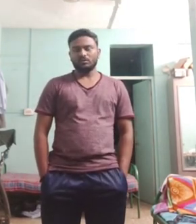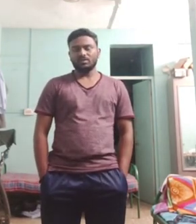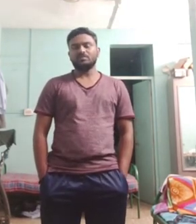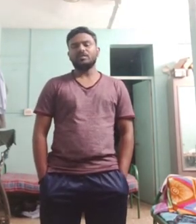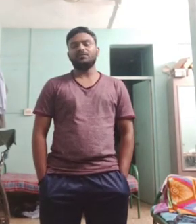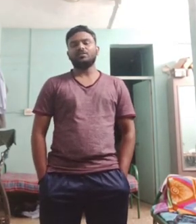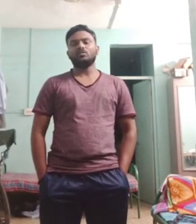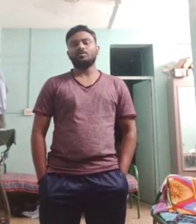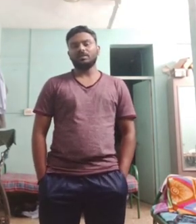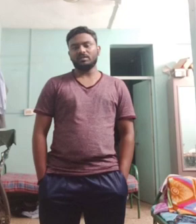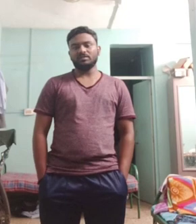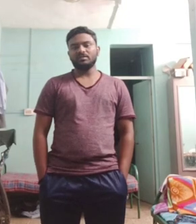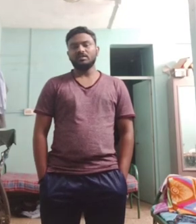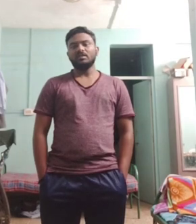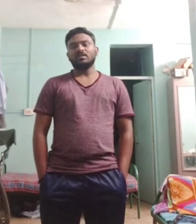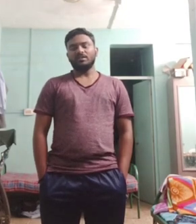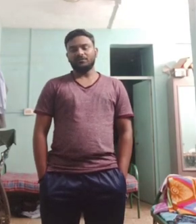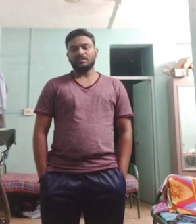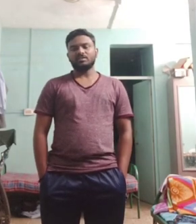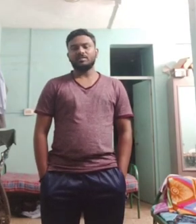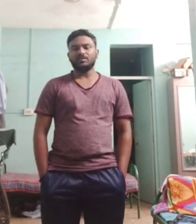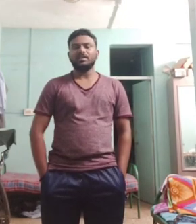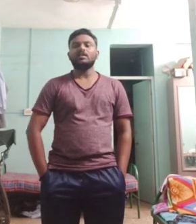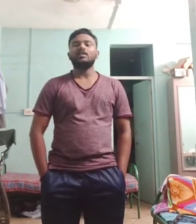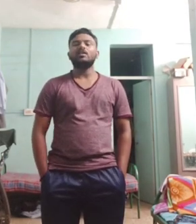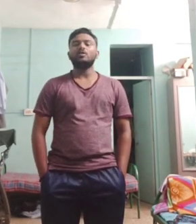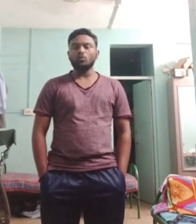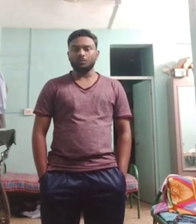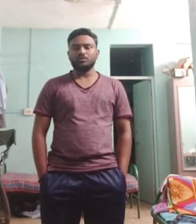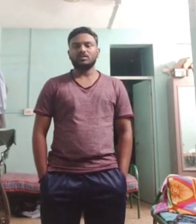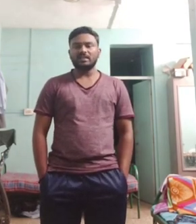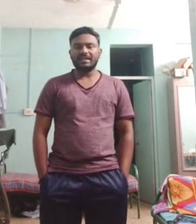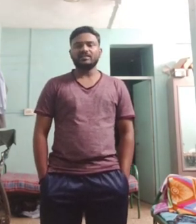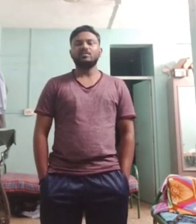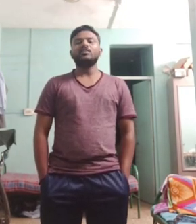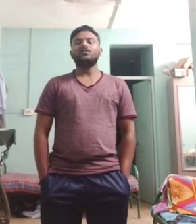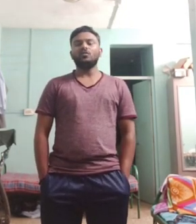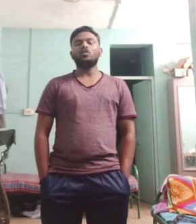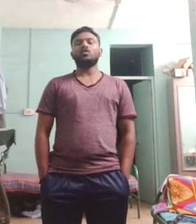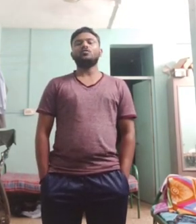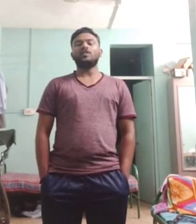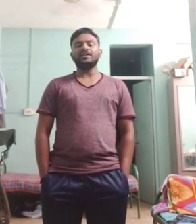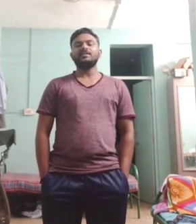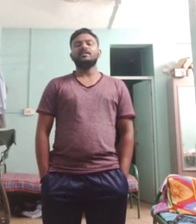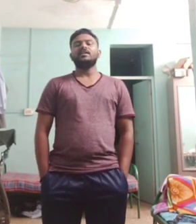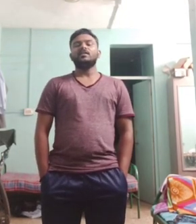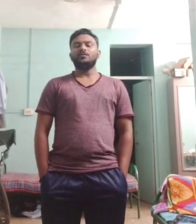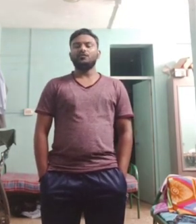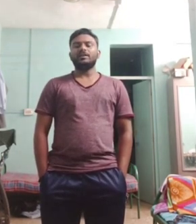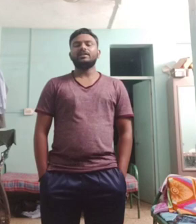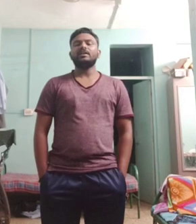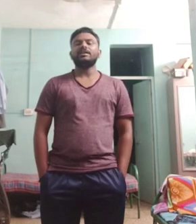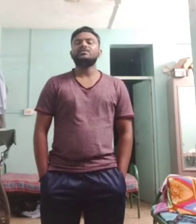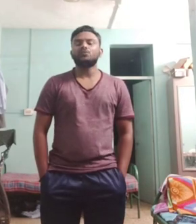Today's my video topic is difference between loops like for, while, do while, and